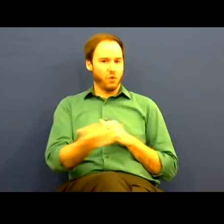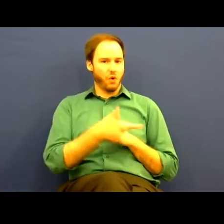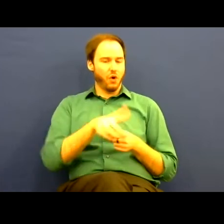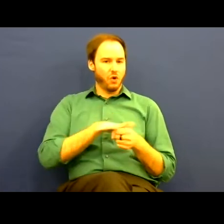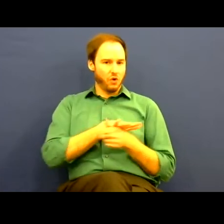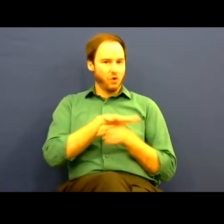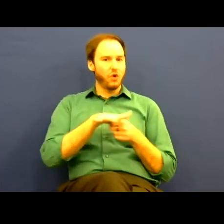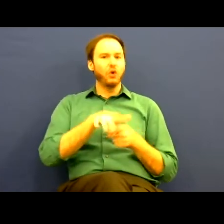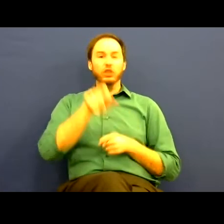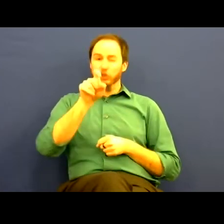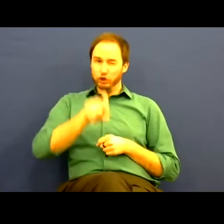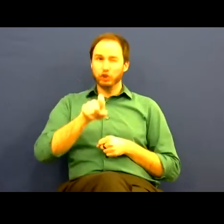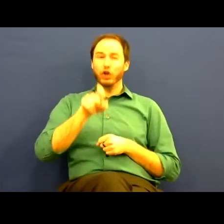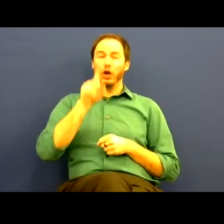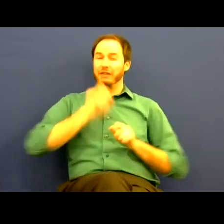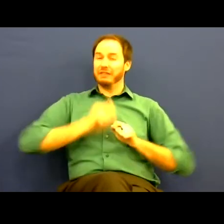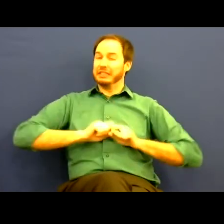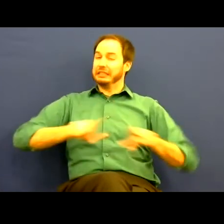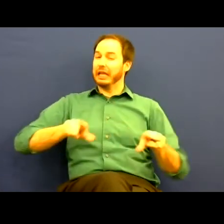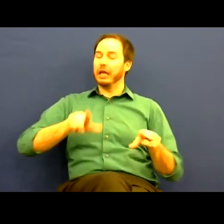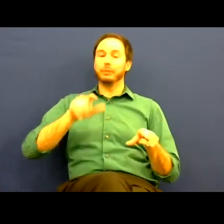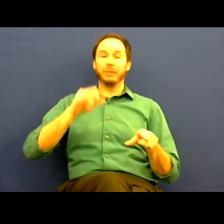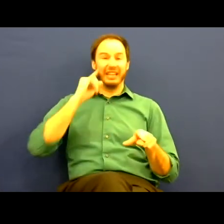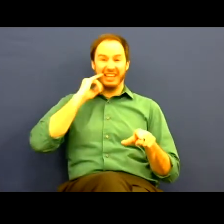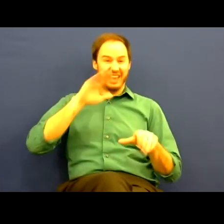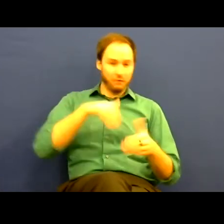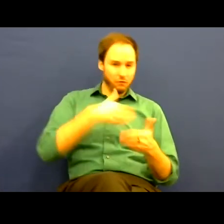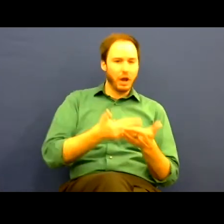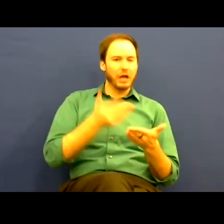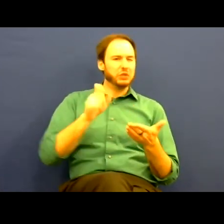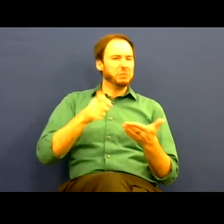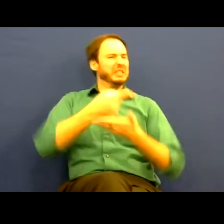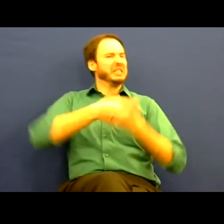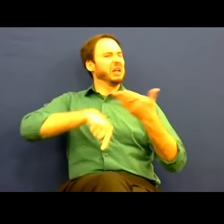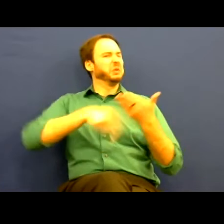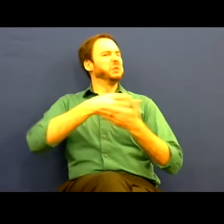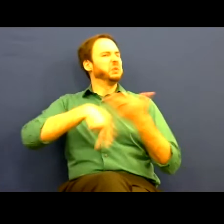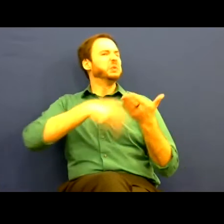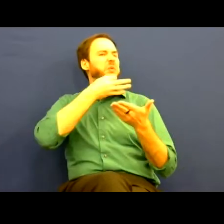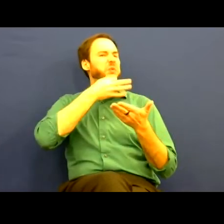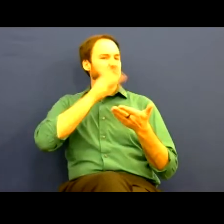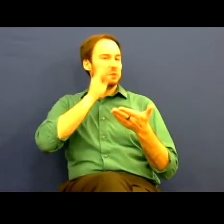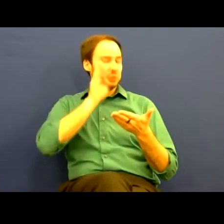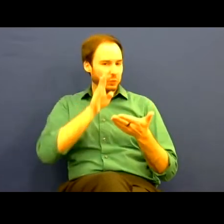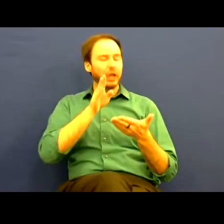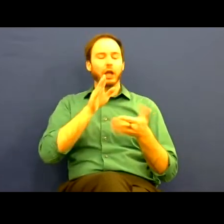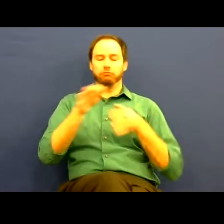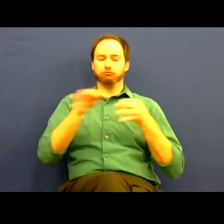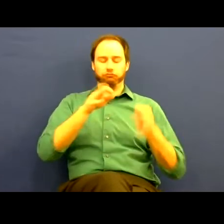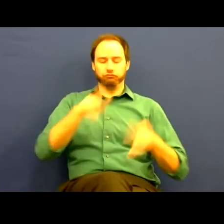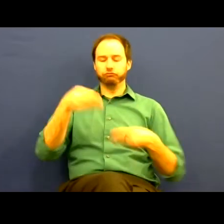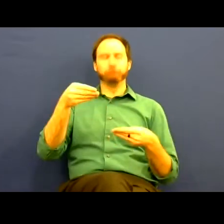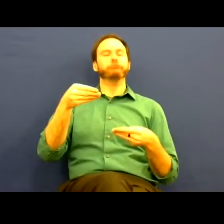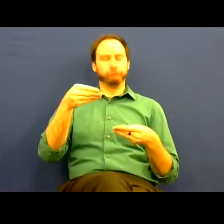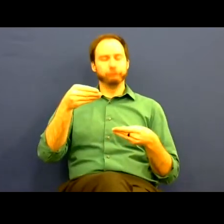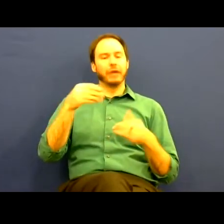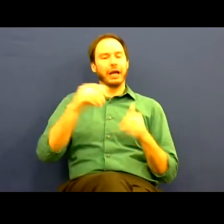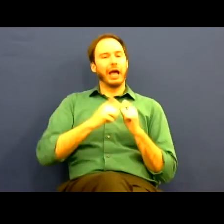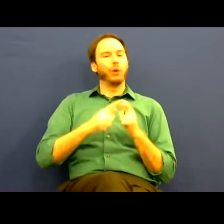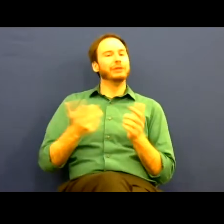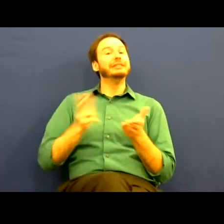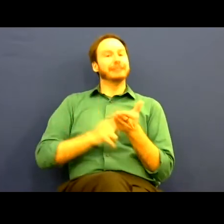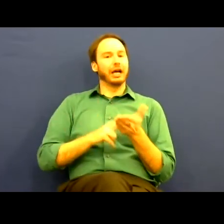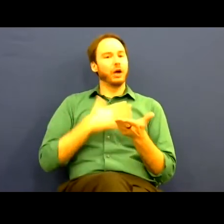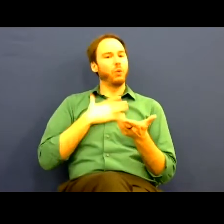They should have gone out already, but maybe it'll be the next week or two. Telling you what you have to do to sign up for